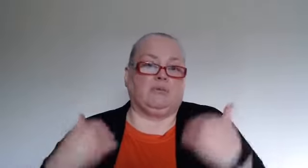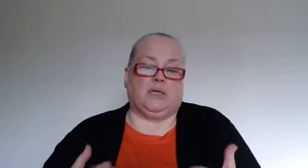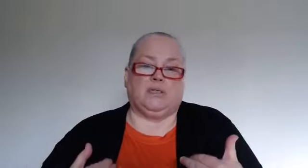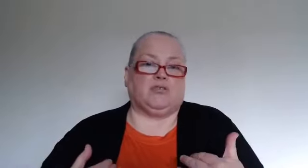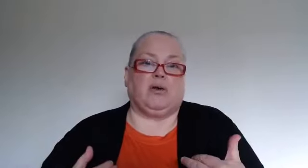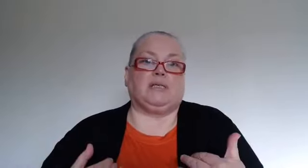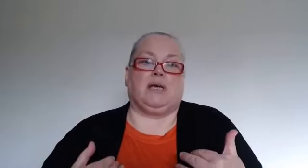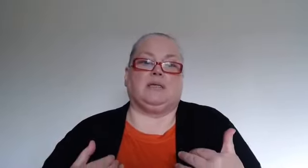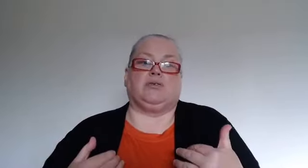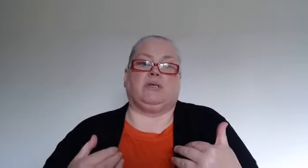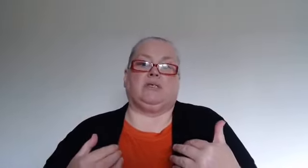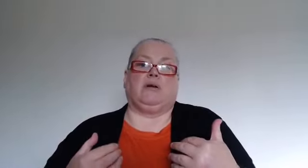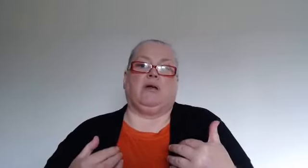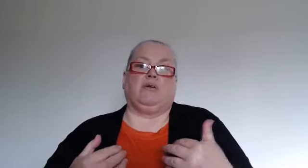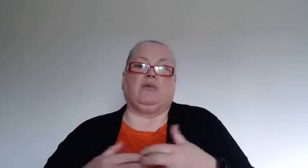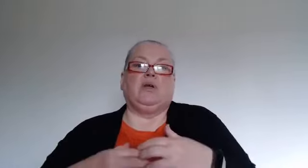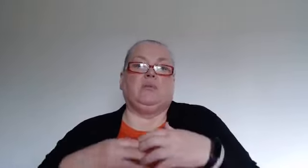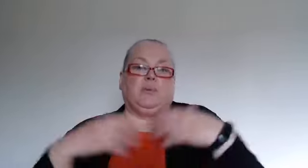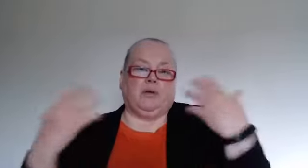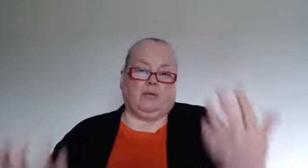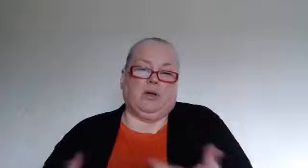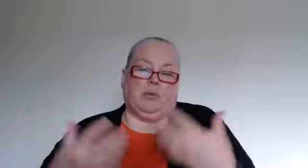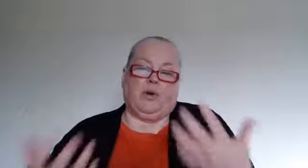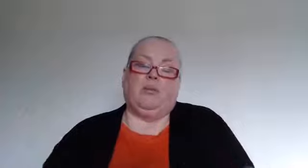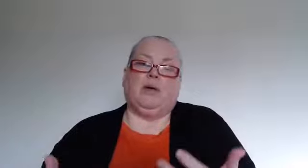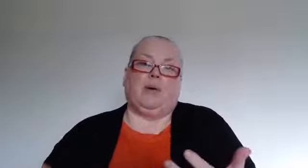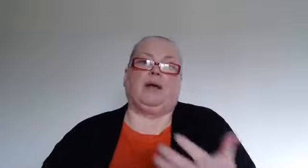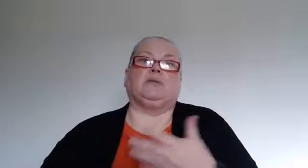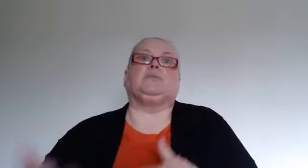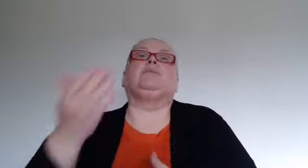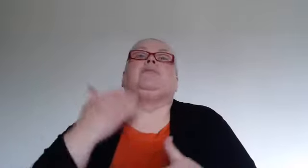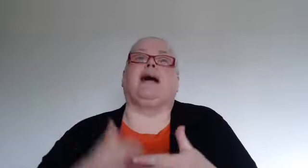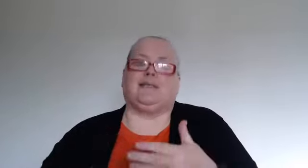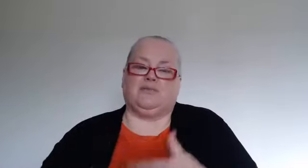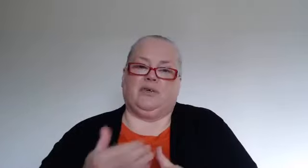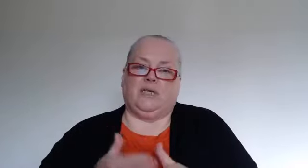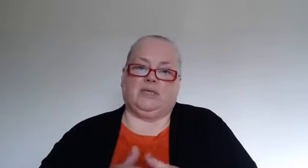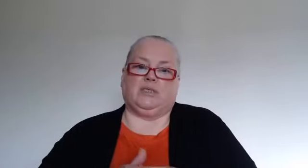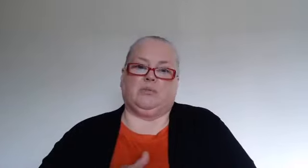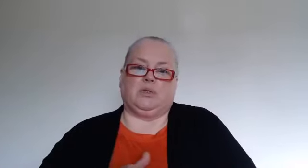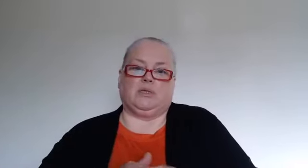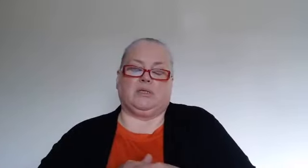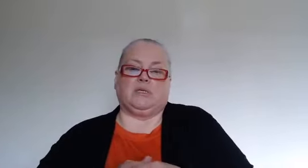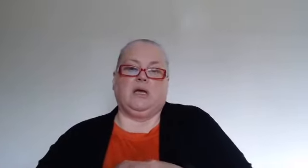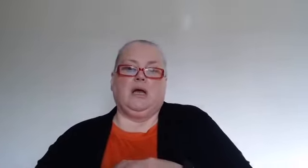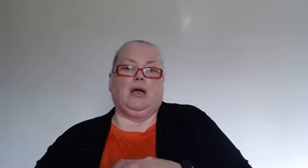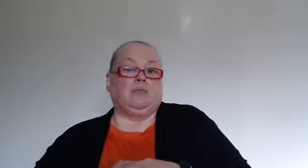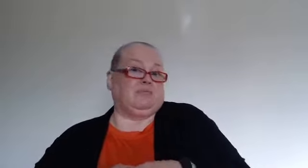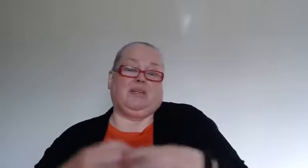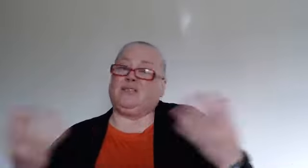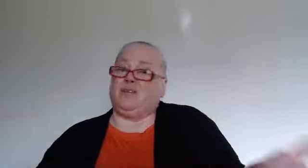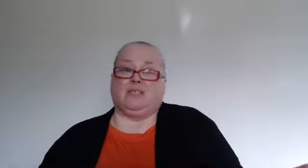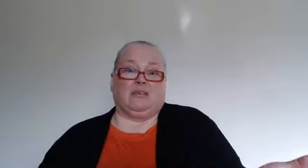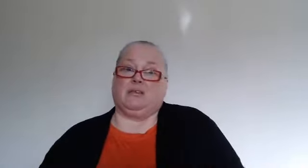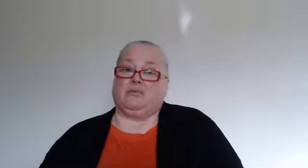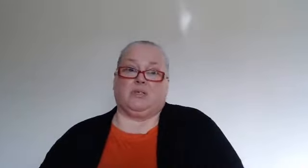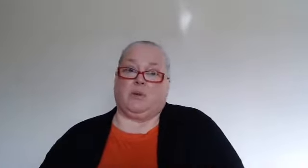to have added stress to your life. But becoming a parent, we've added financial burdens. Let's face it, kids are